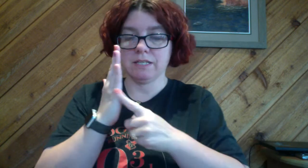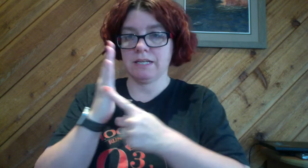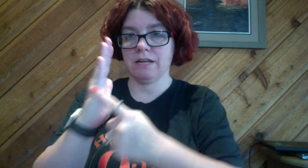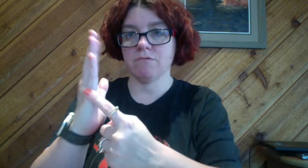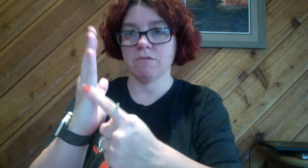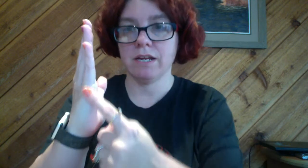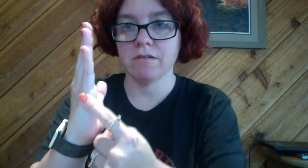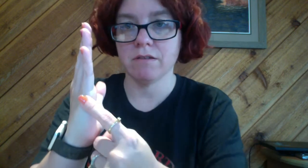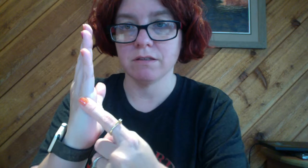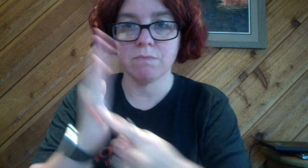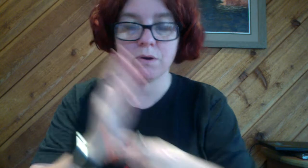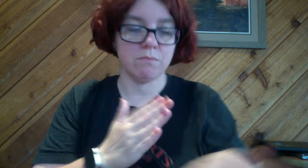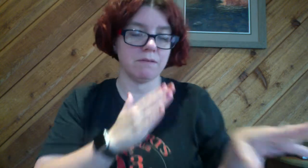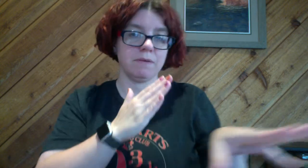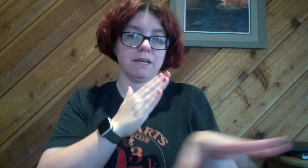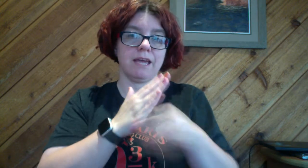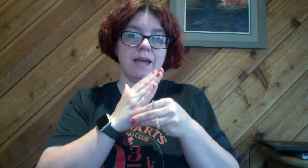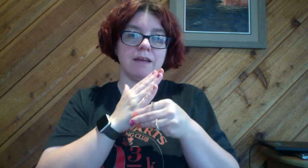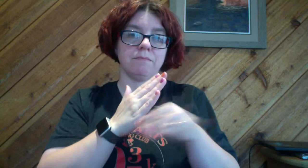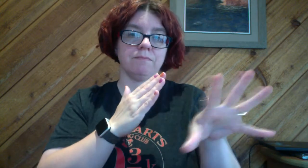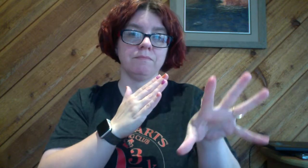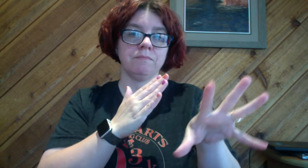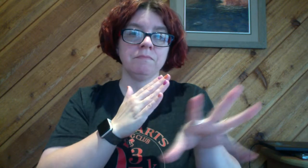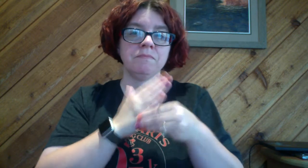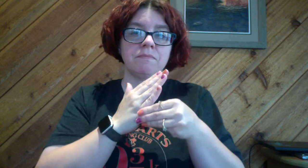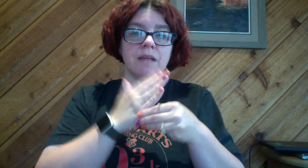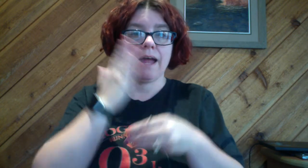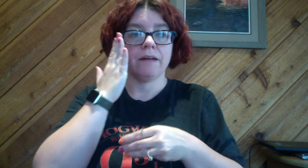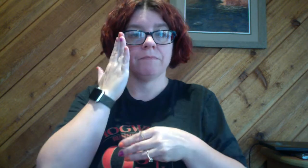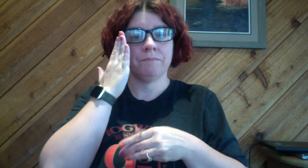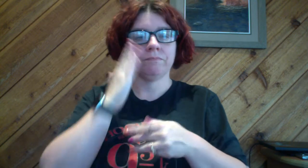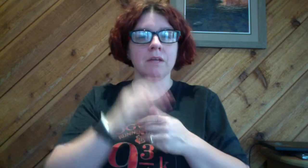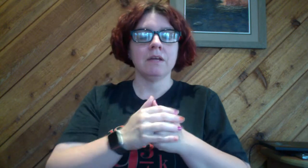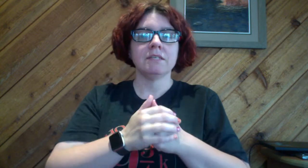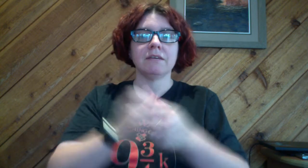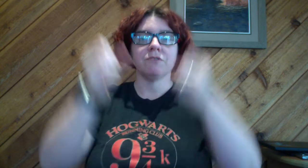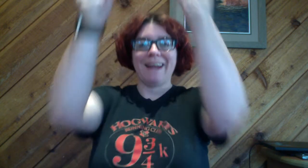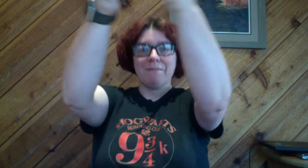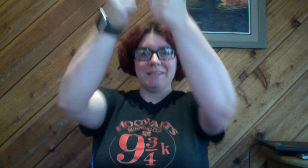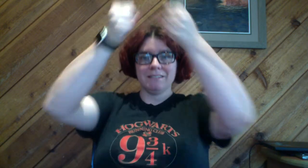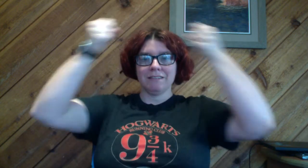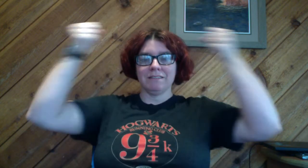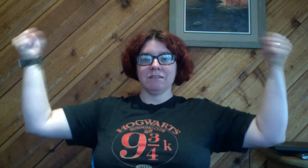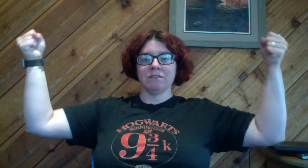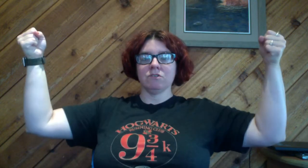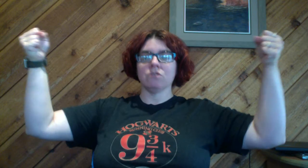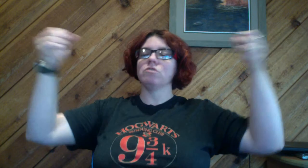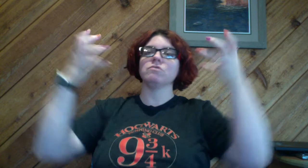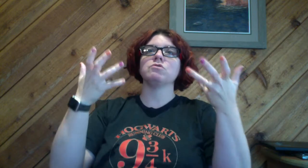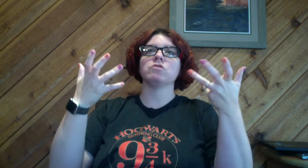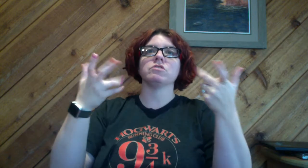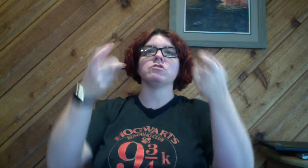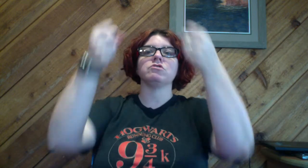hitting right here on this bone by my pinky. Add. Add. Sign for cabinet. So you have 2 choices. You can